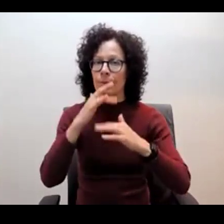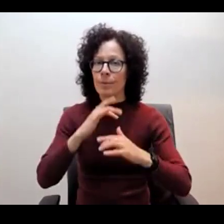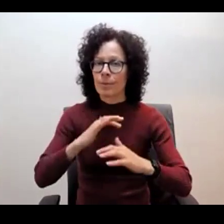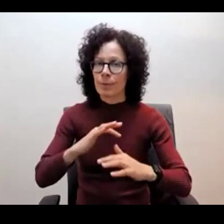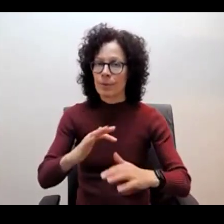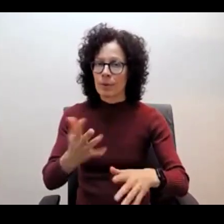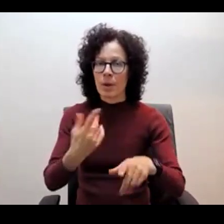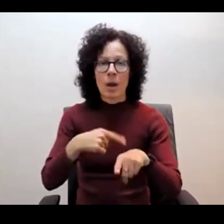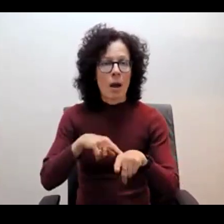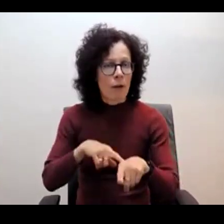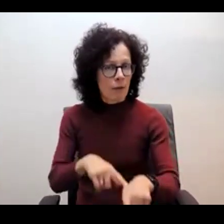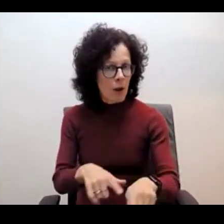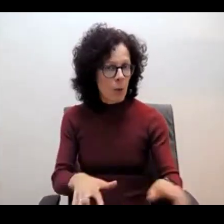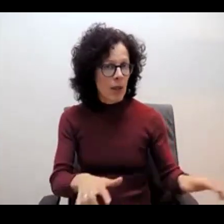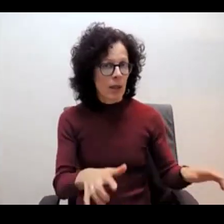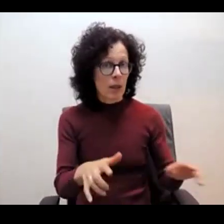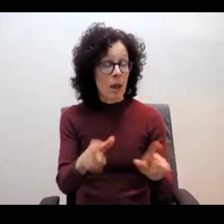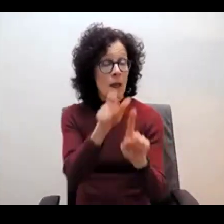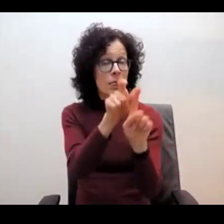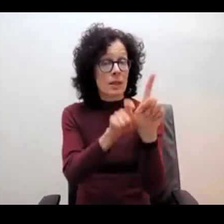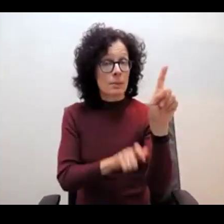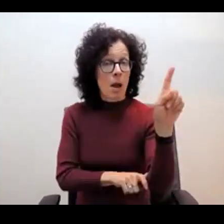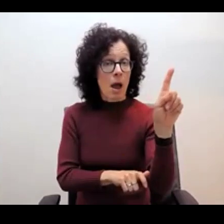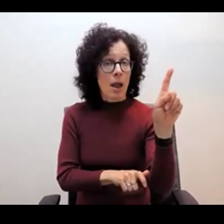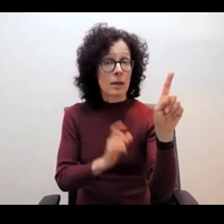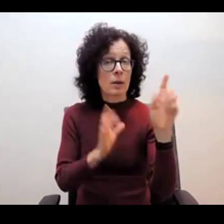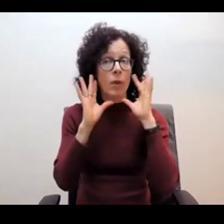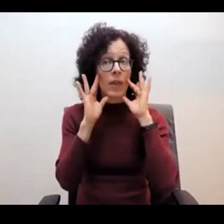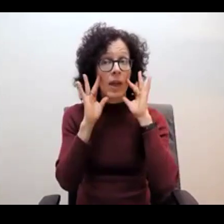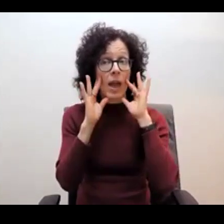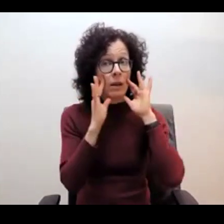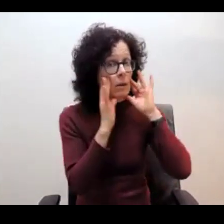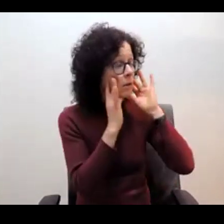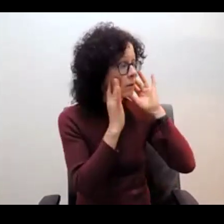Following the movement of the spine with the head.